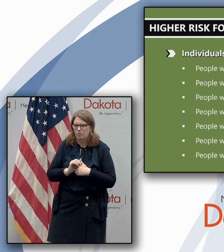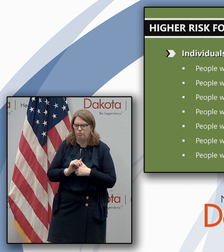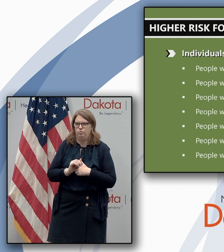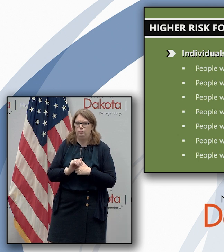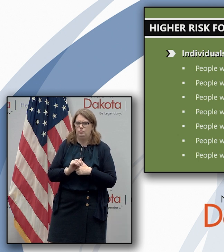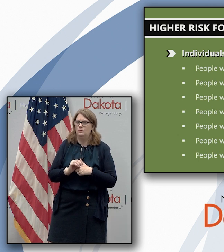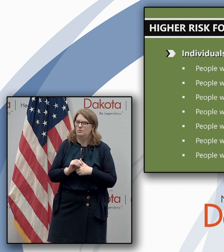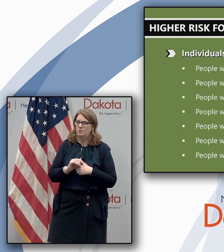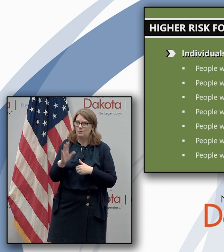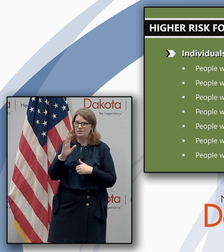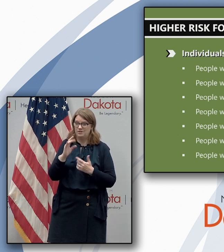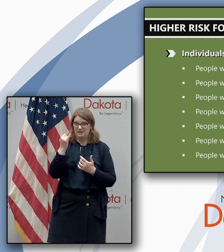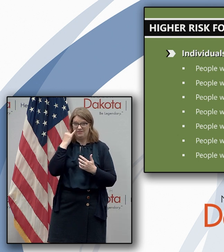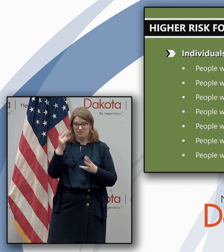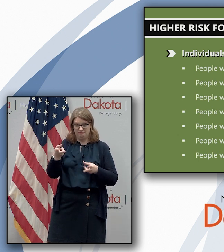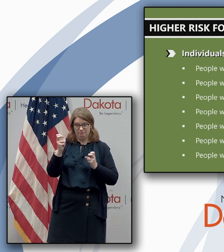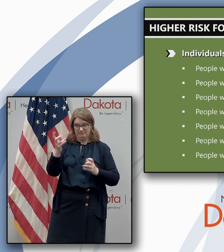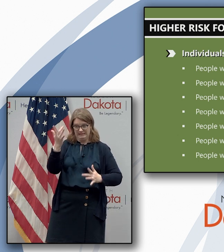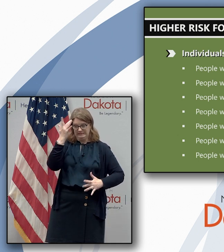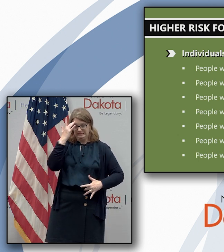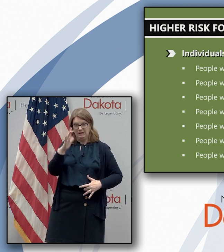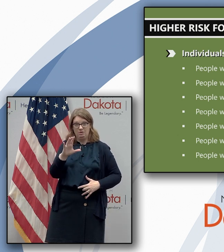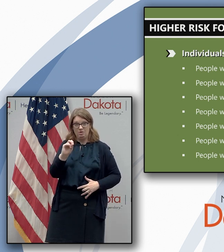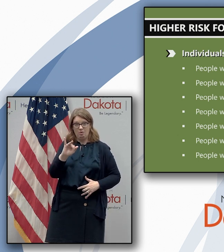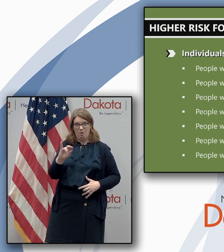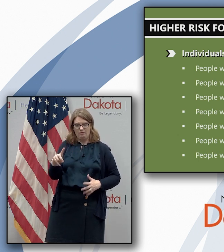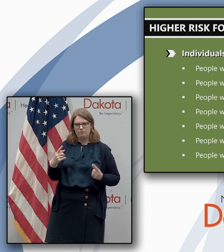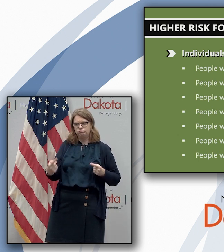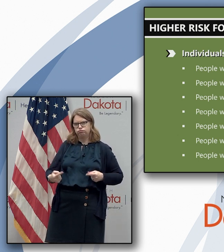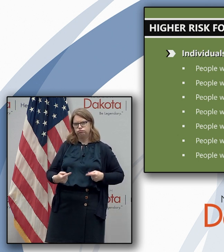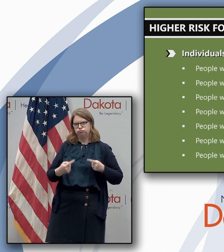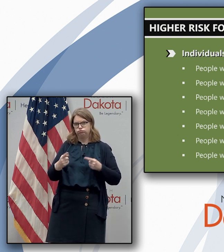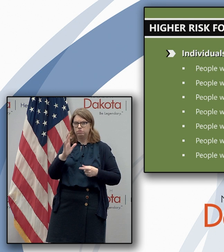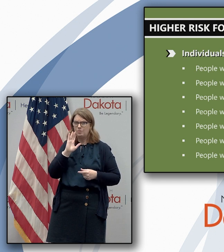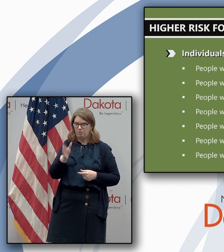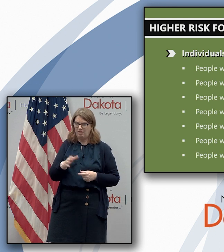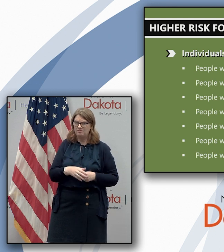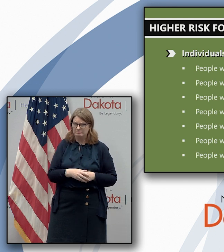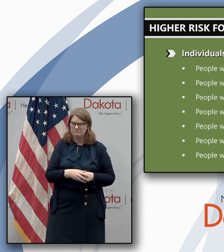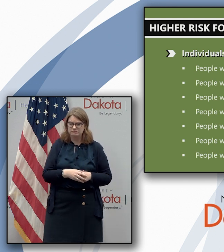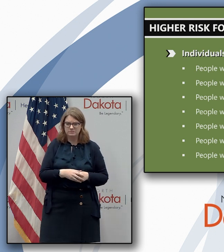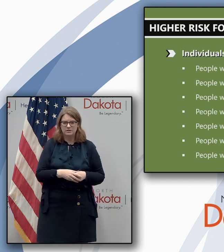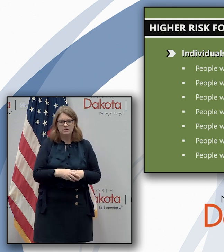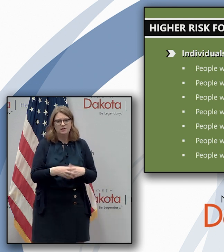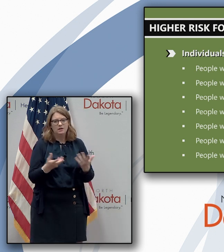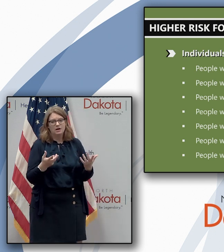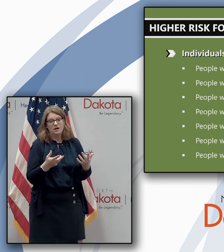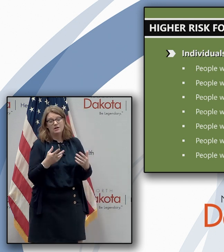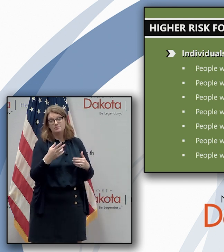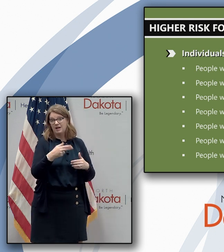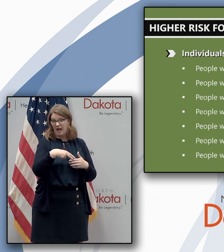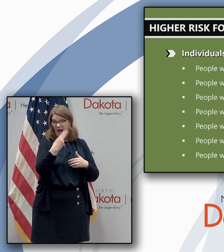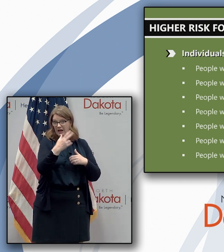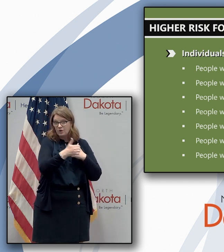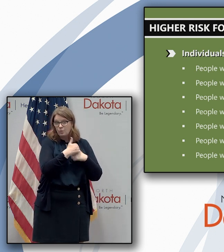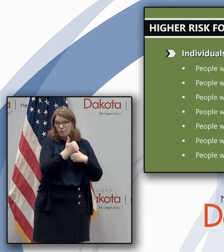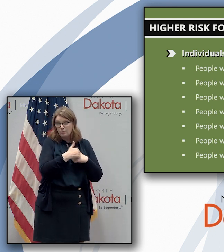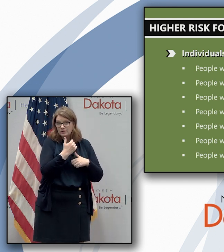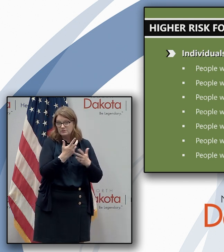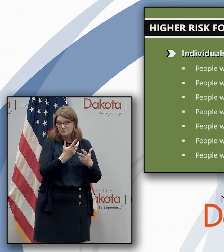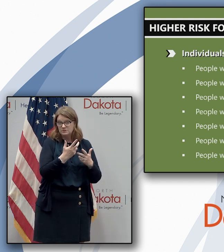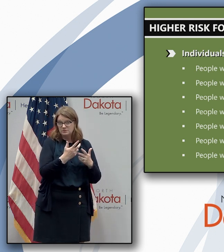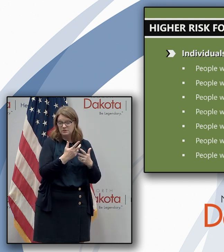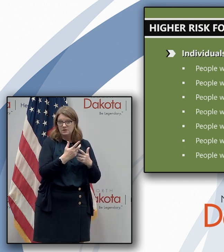certainly challenges if you get COVID. But we also there's several ways that people at higher risk can reduce their risk of getting